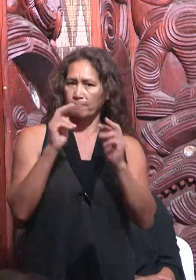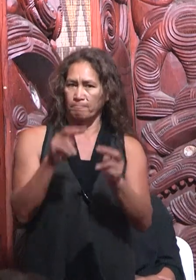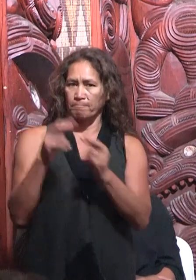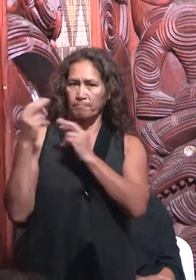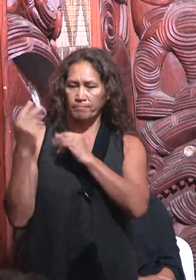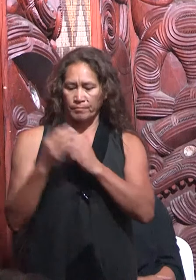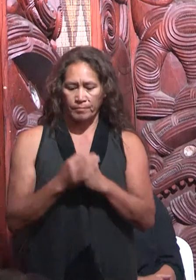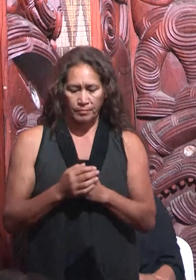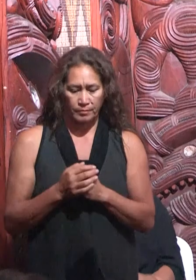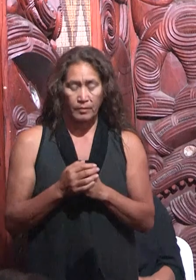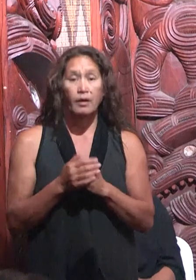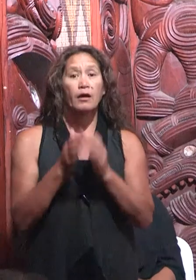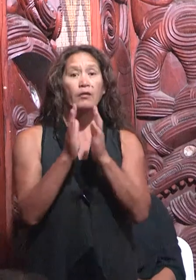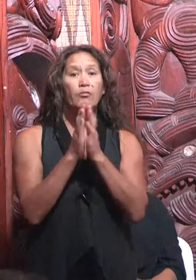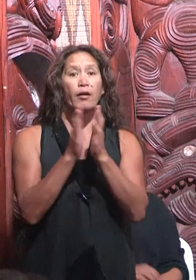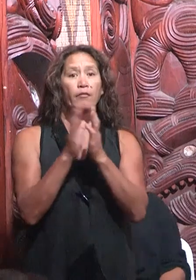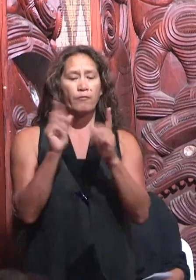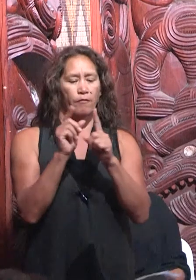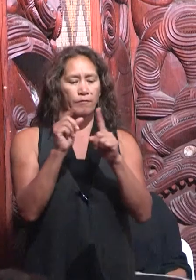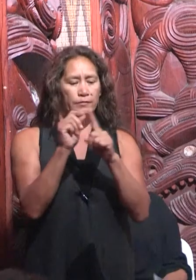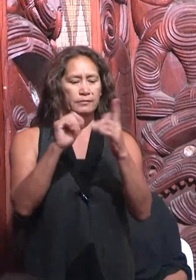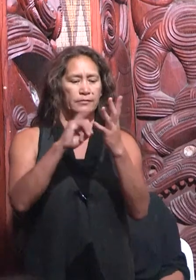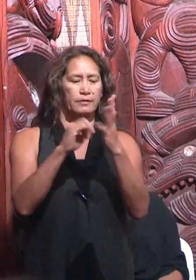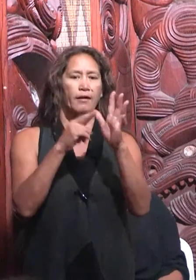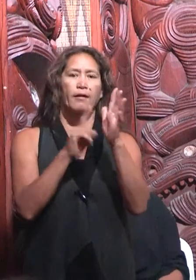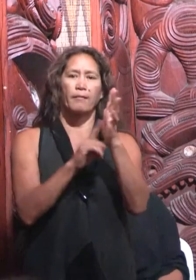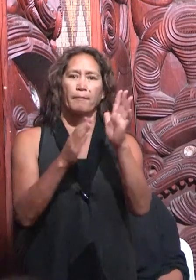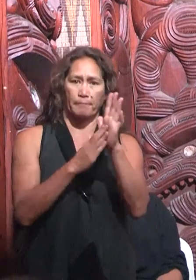a prayer from Psalm 23 from the Book of Psalms